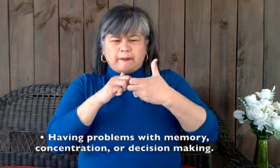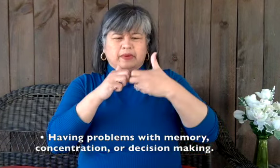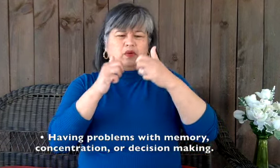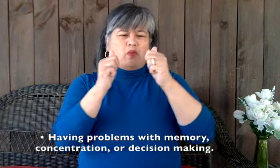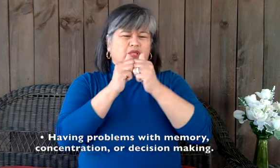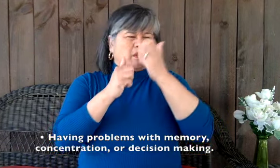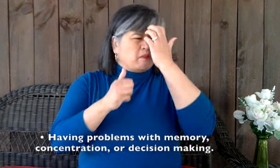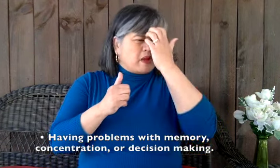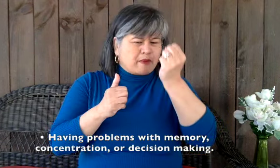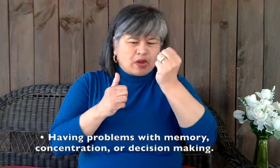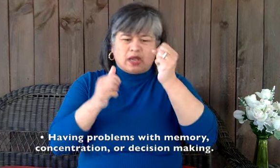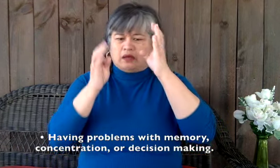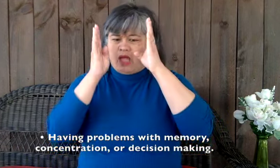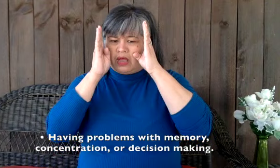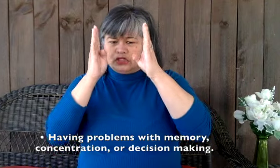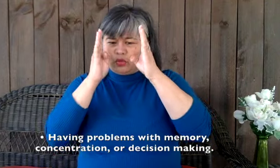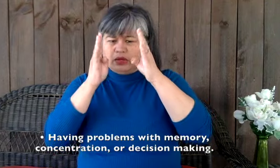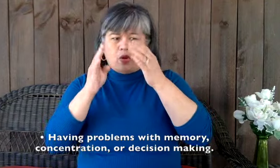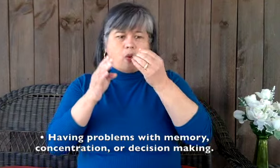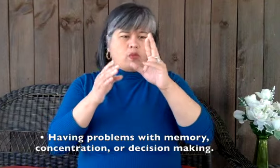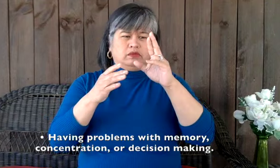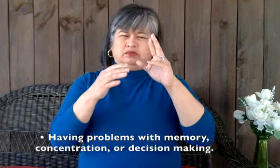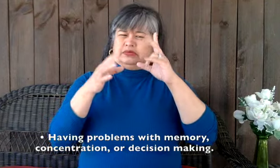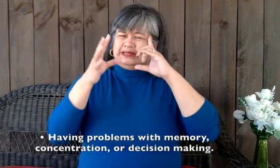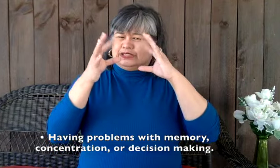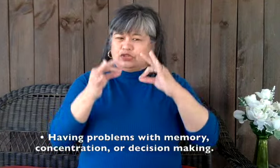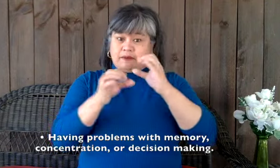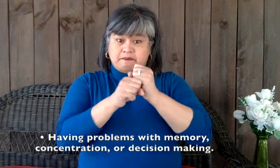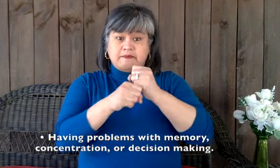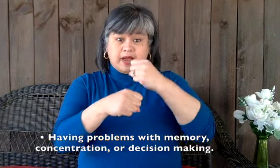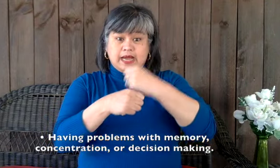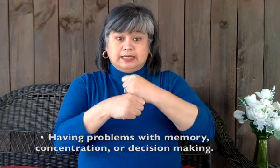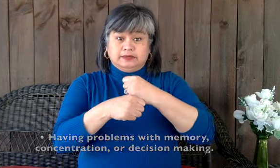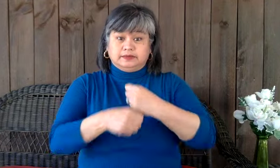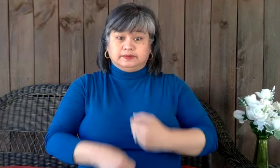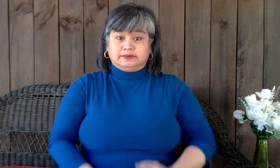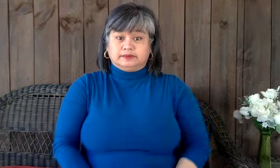having problems with memory, concentration, or decision making.